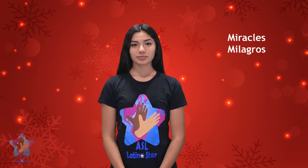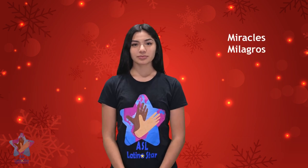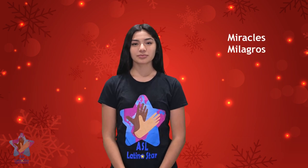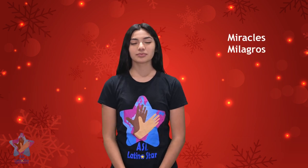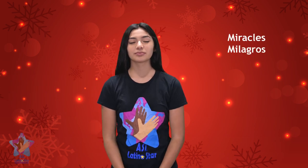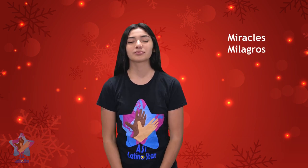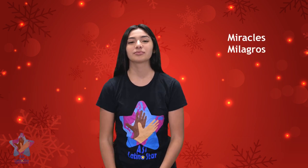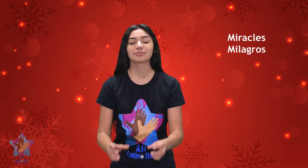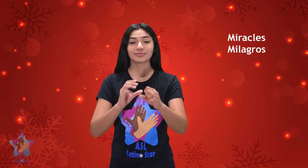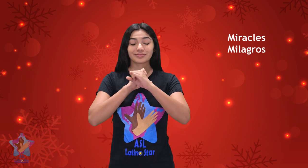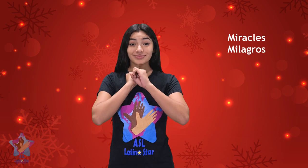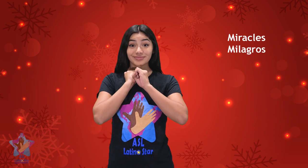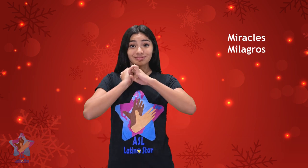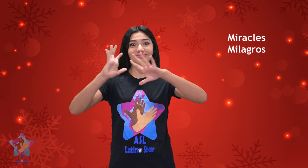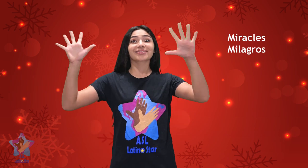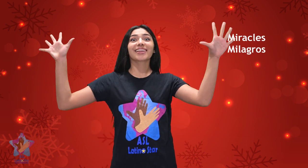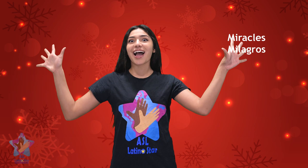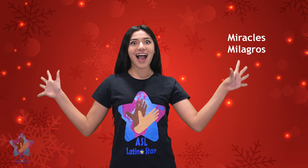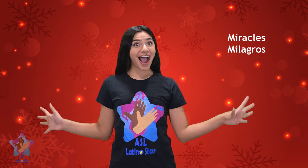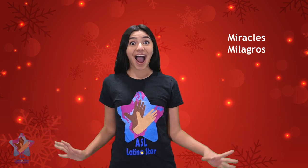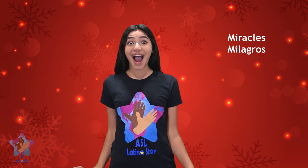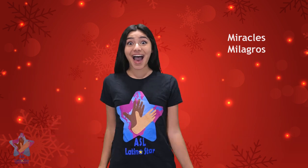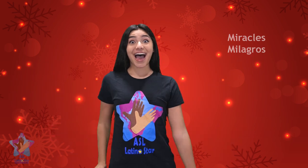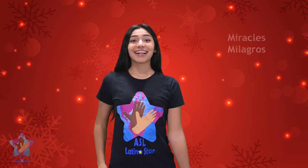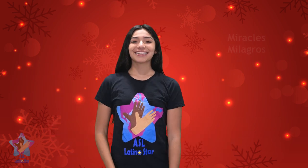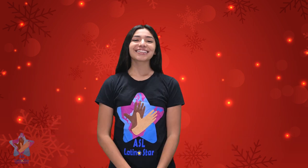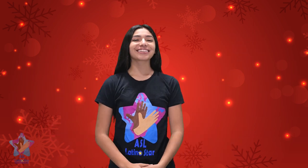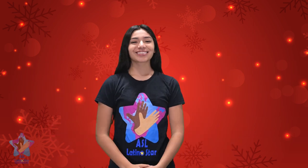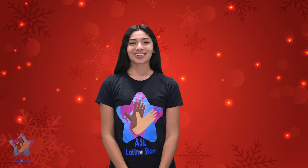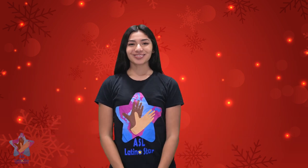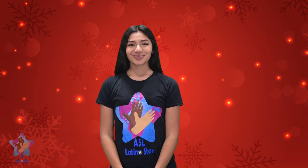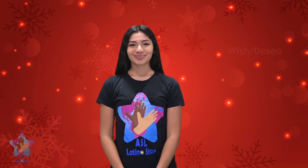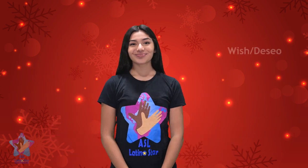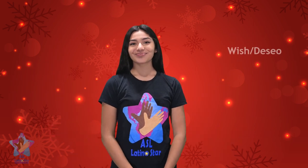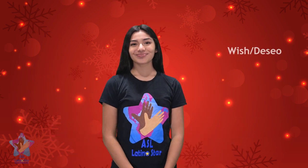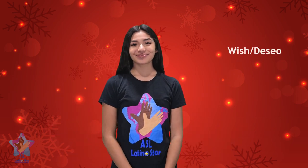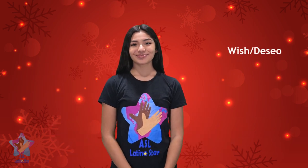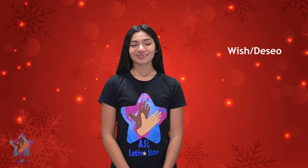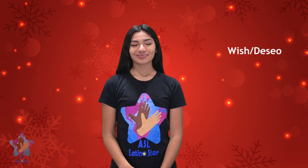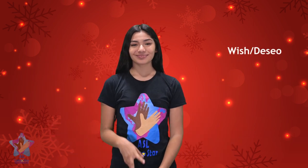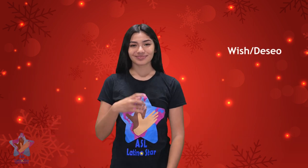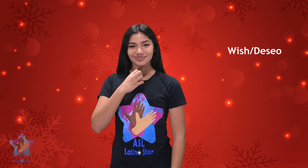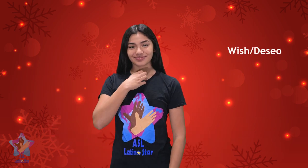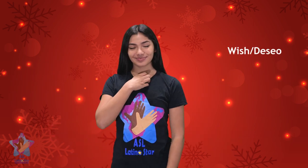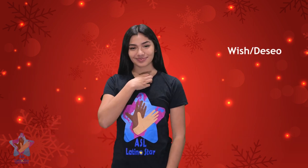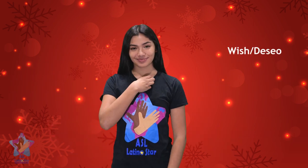Milagro. Milagro. Wish. Deseo.